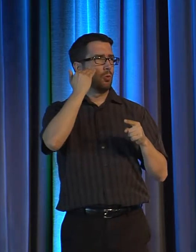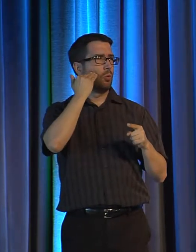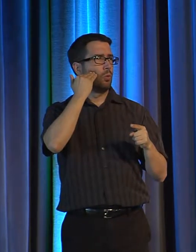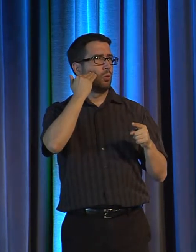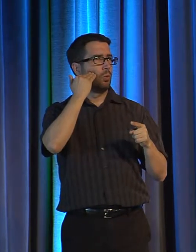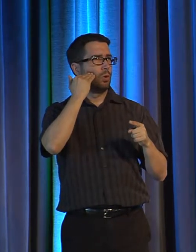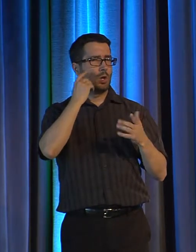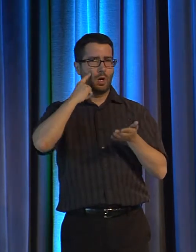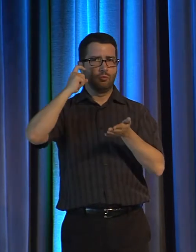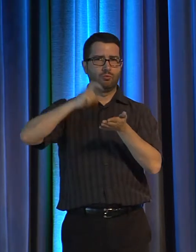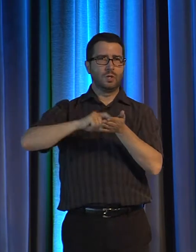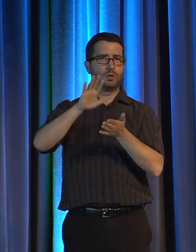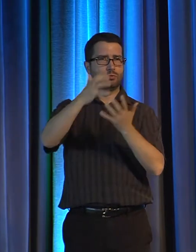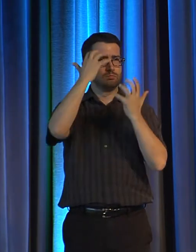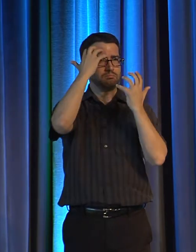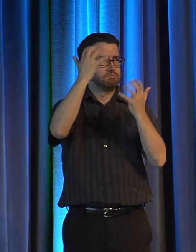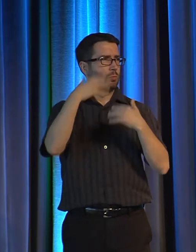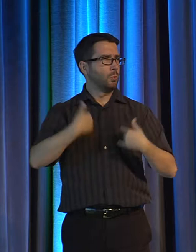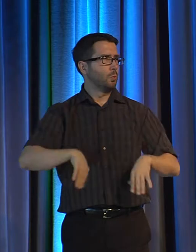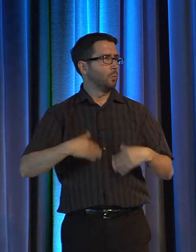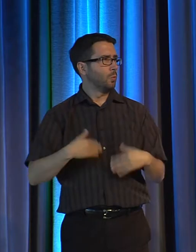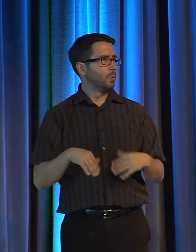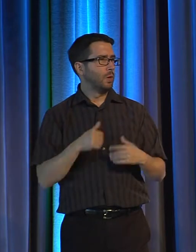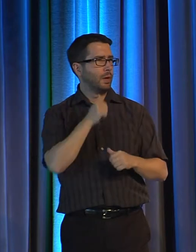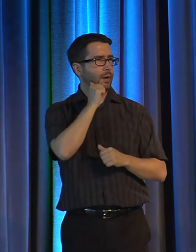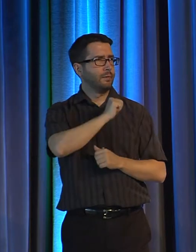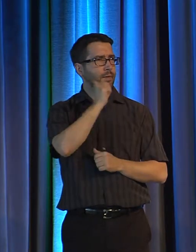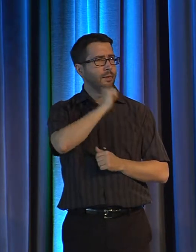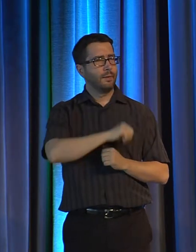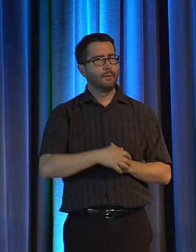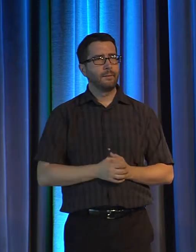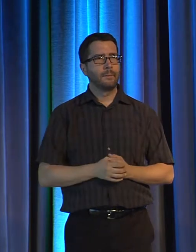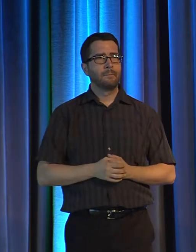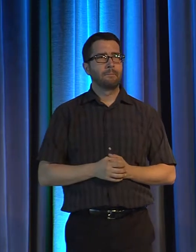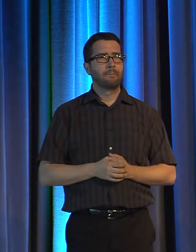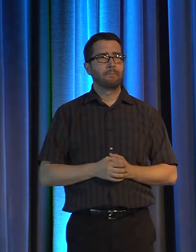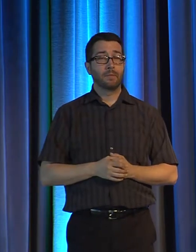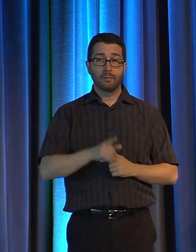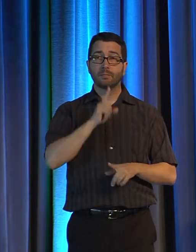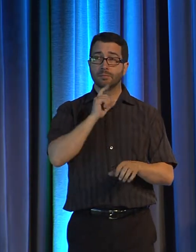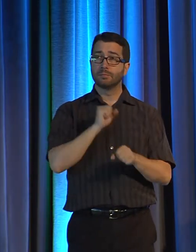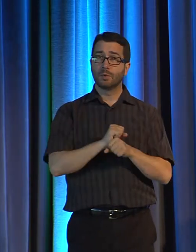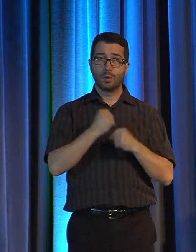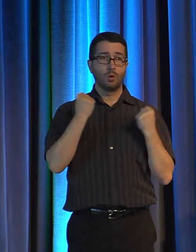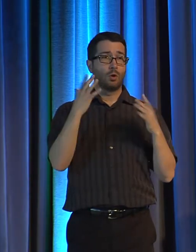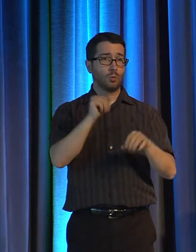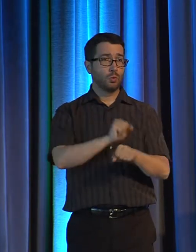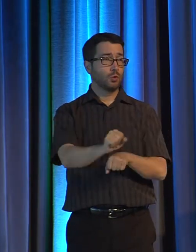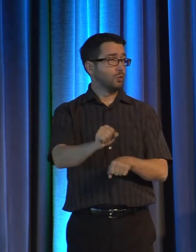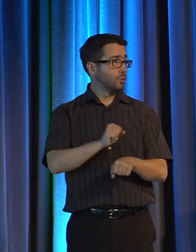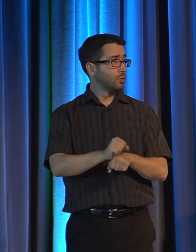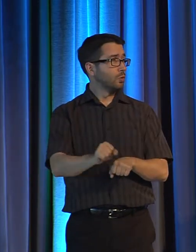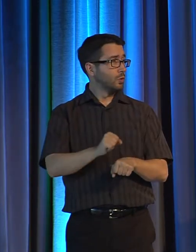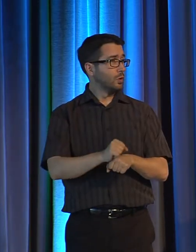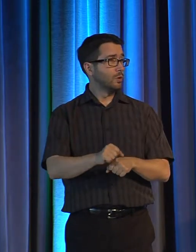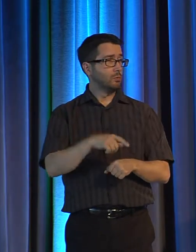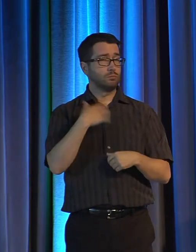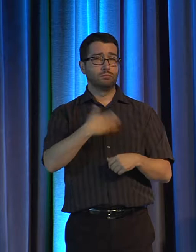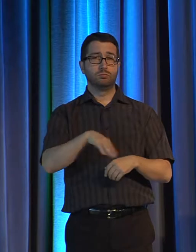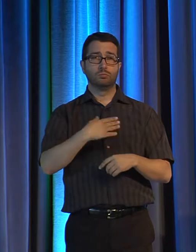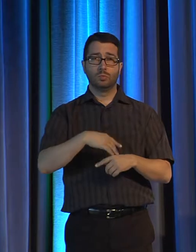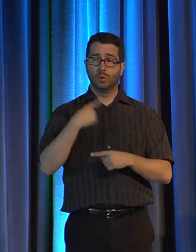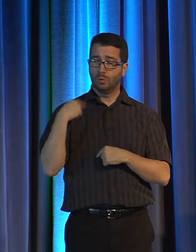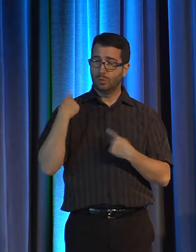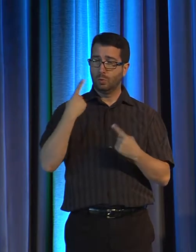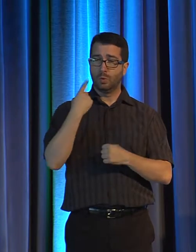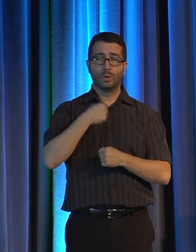of that recognition for the work that they do every day. There's been a lot of work, an amazing amount of work done over the past year in the